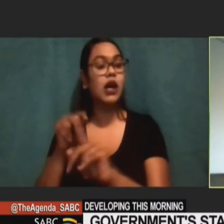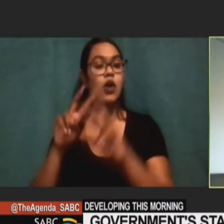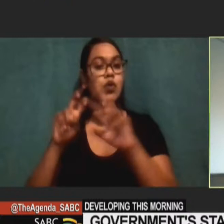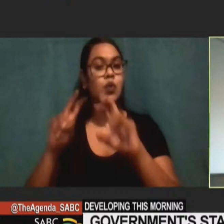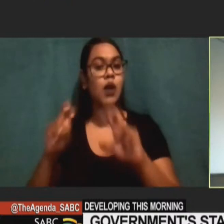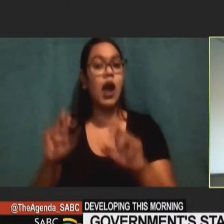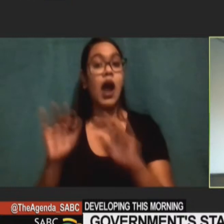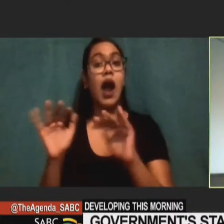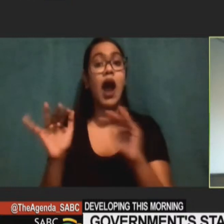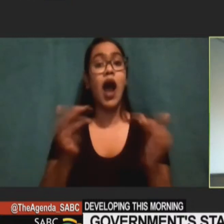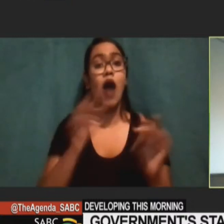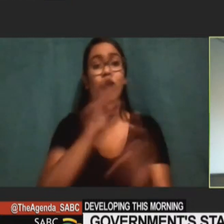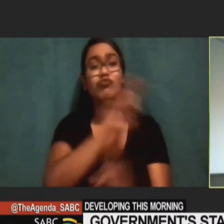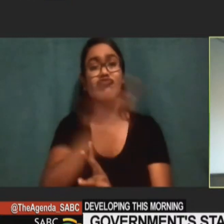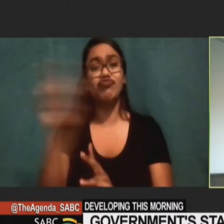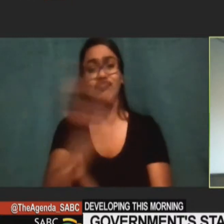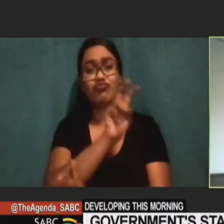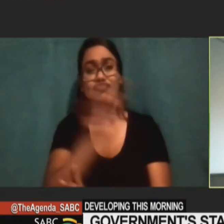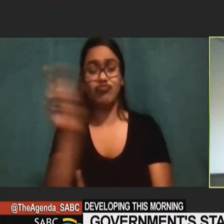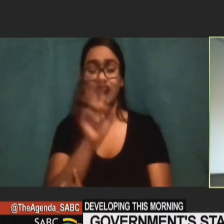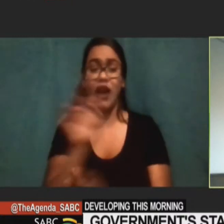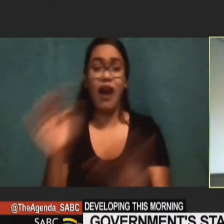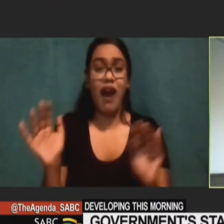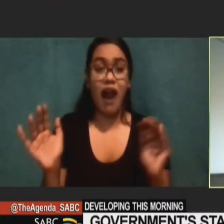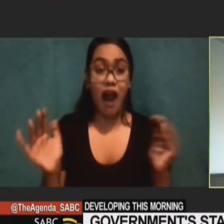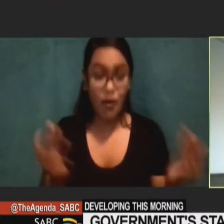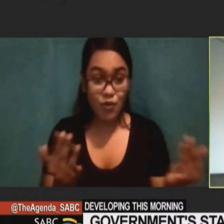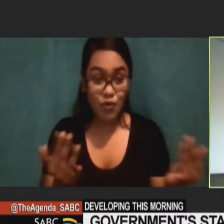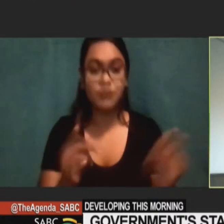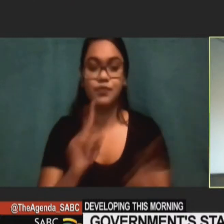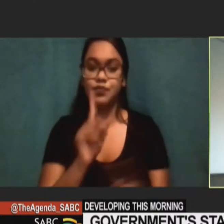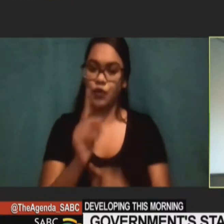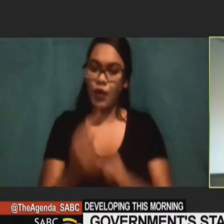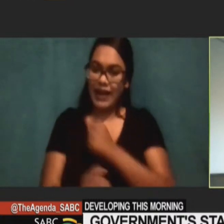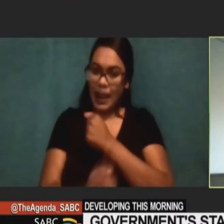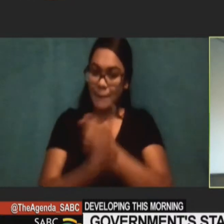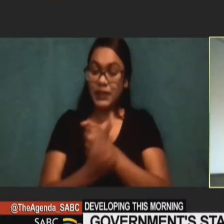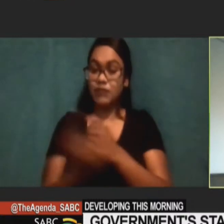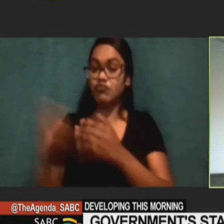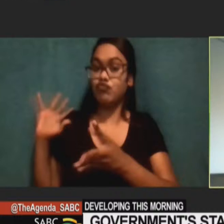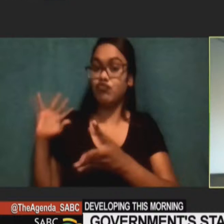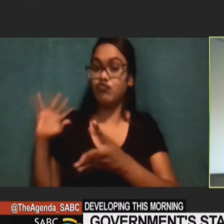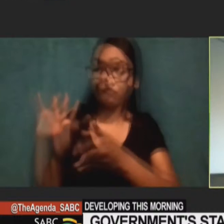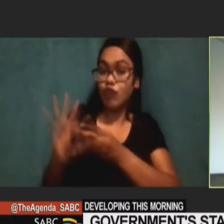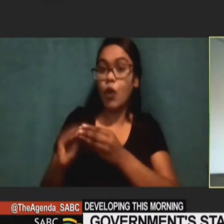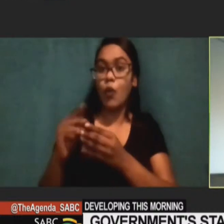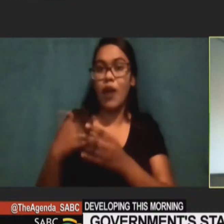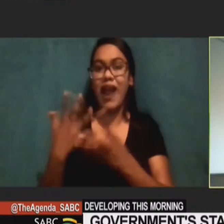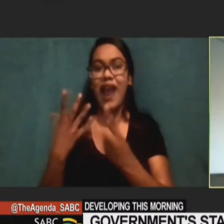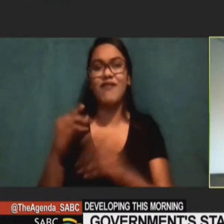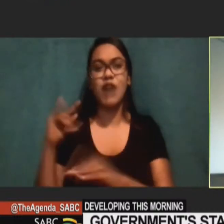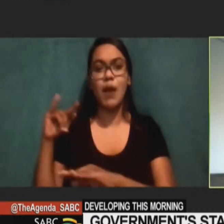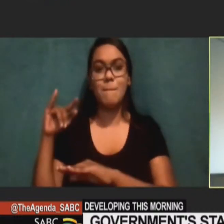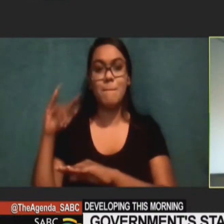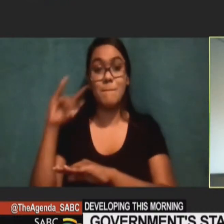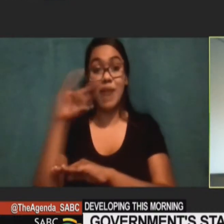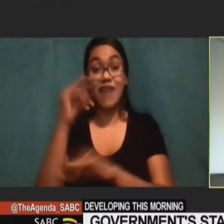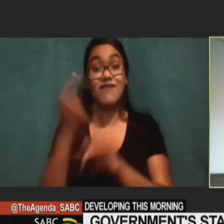their loved ones. So what happened is that there is a plane that took off from South